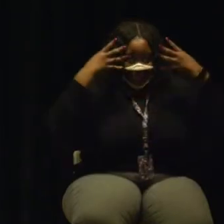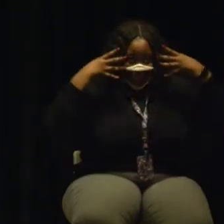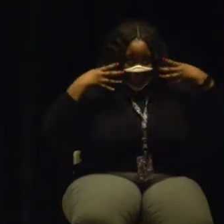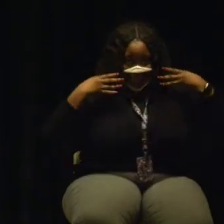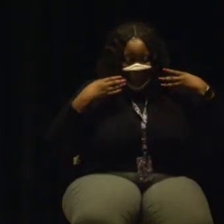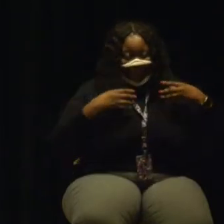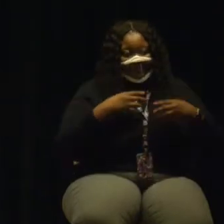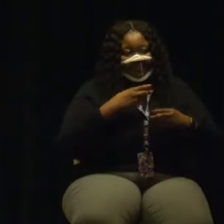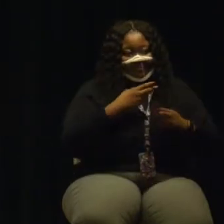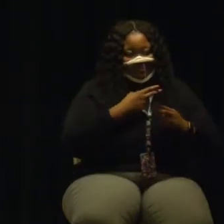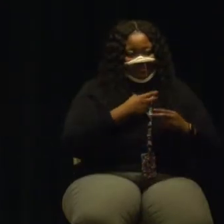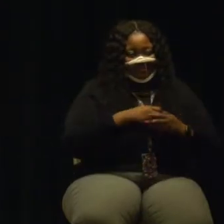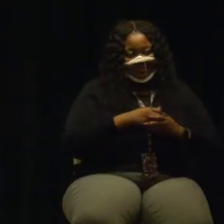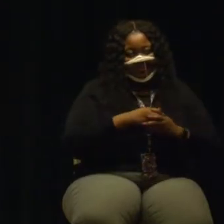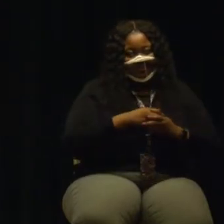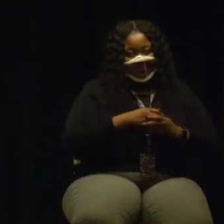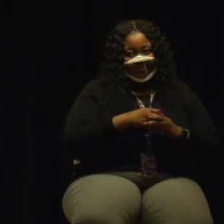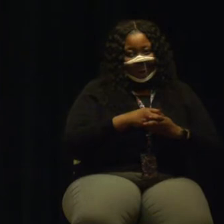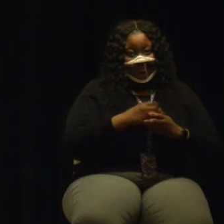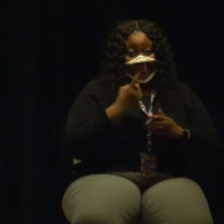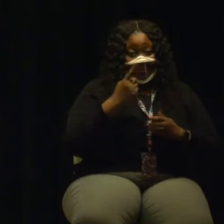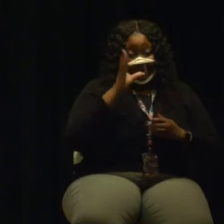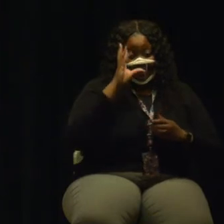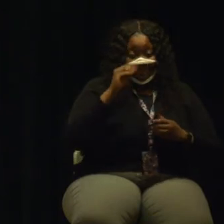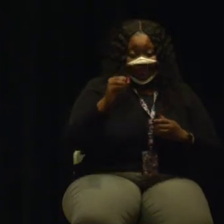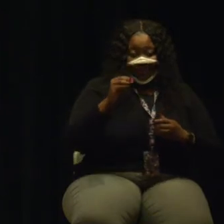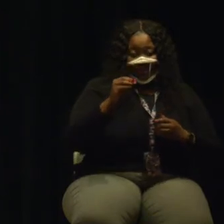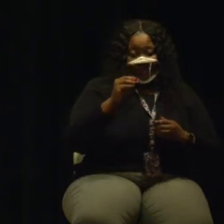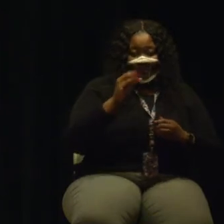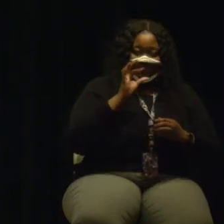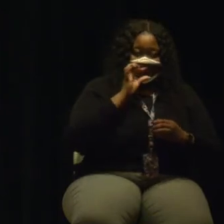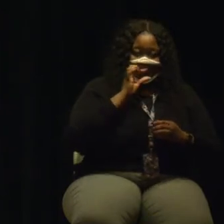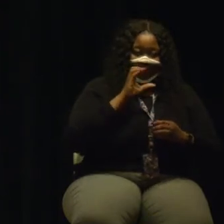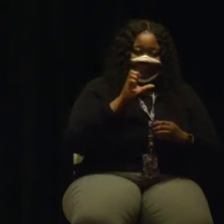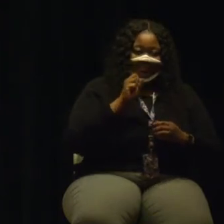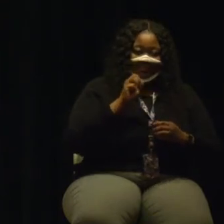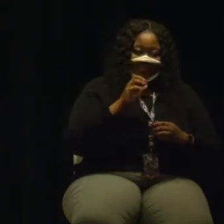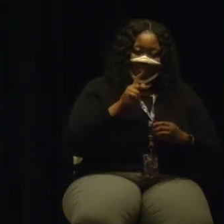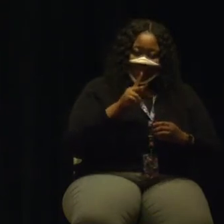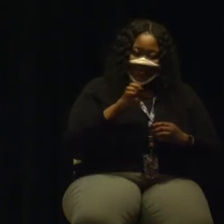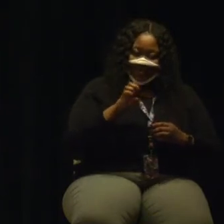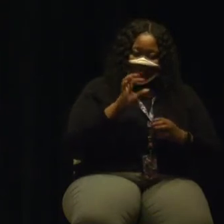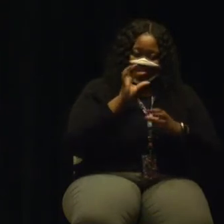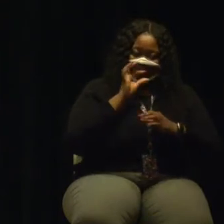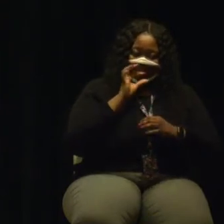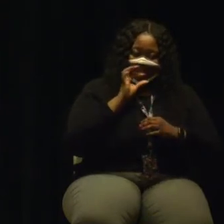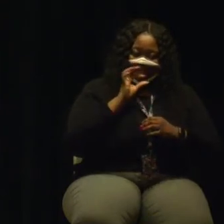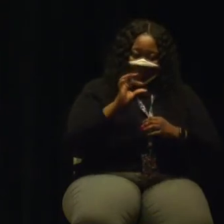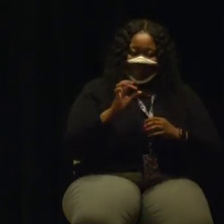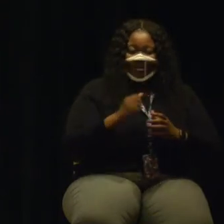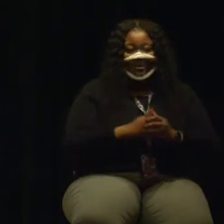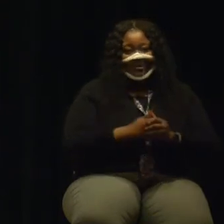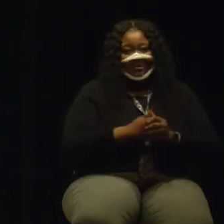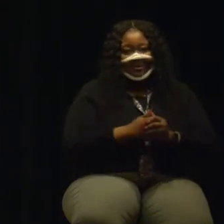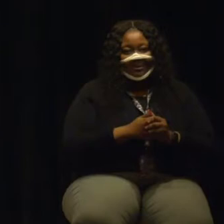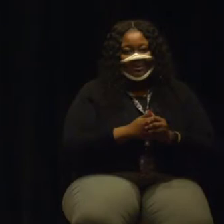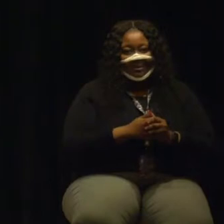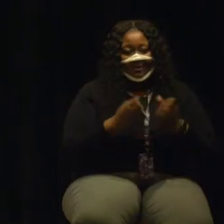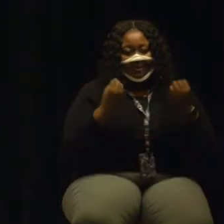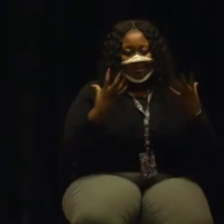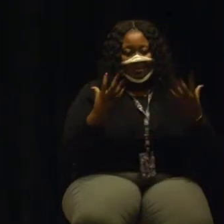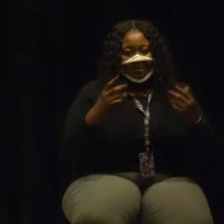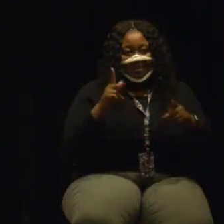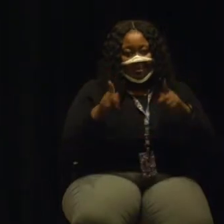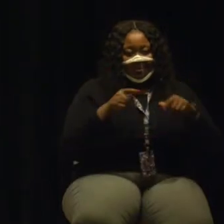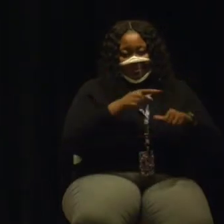a fire, one man's cigar lit on its own. That didn't stop the 20,000 spectators who came in automobiles,